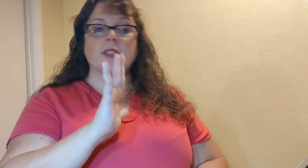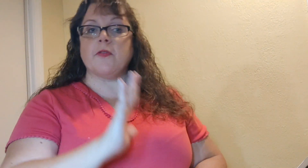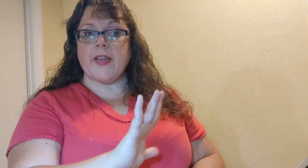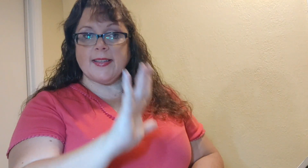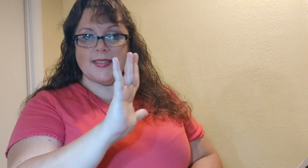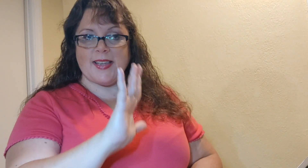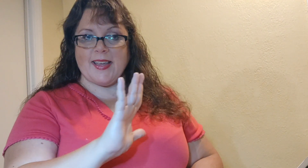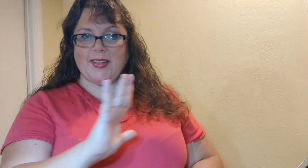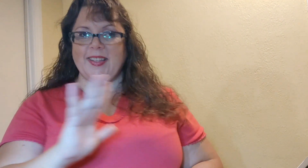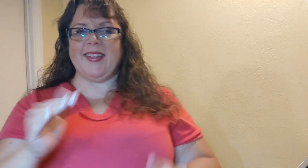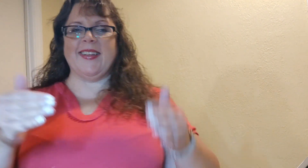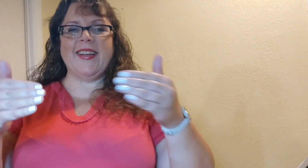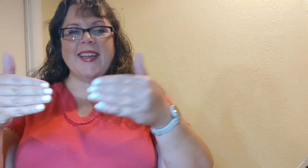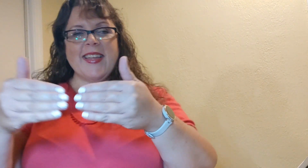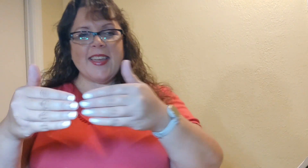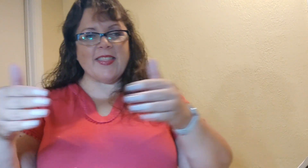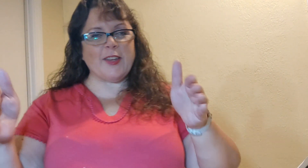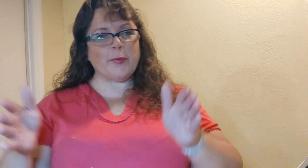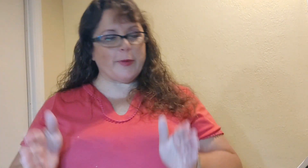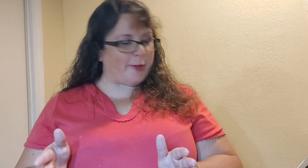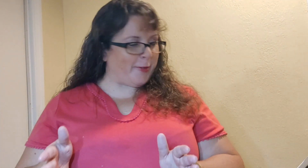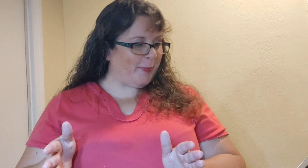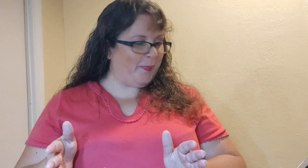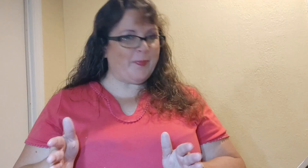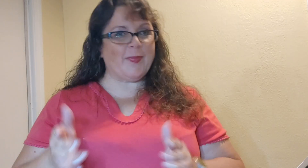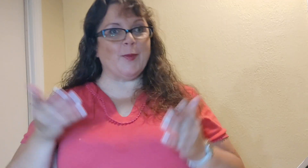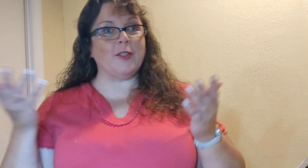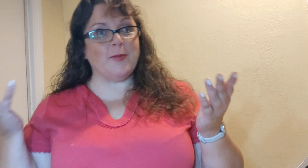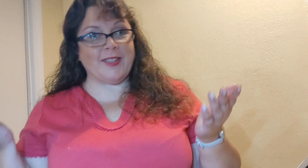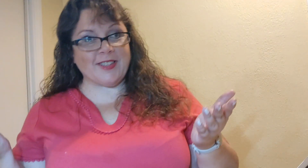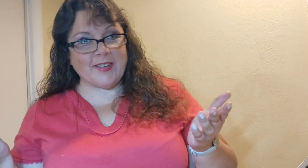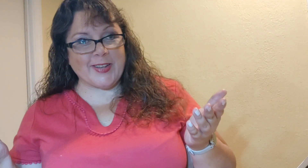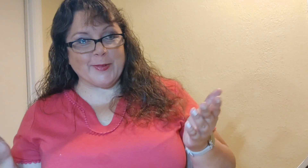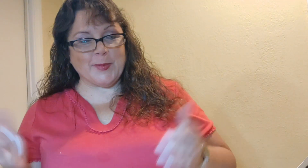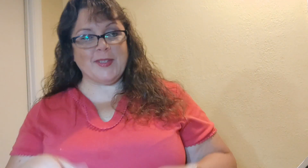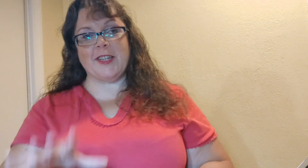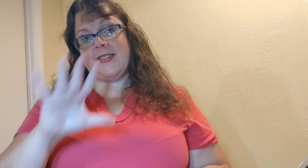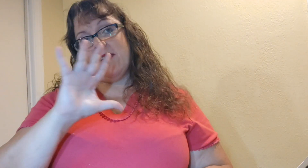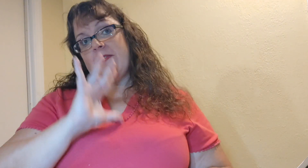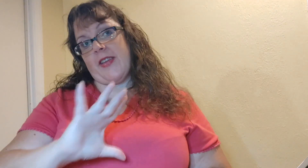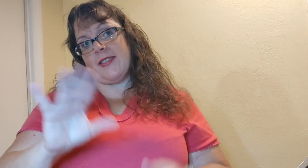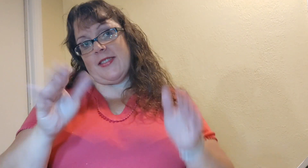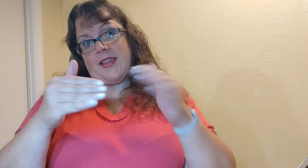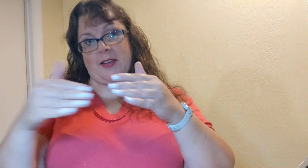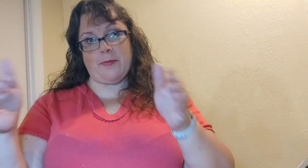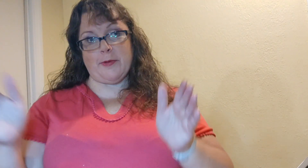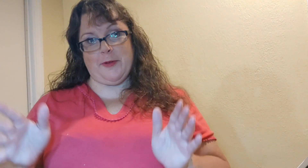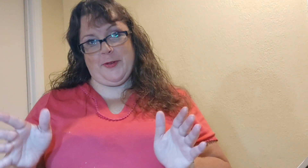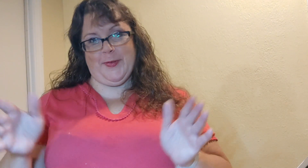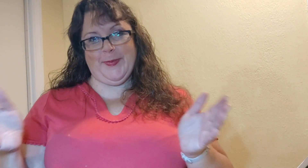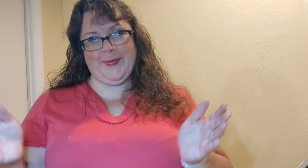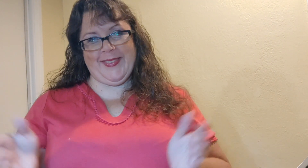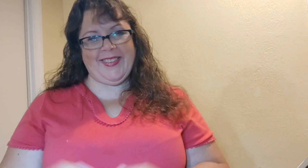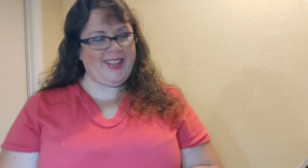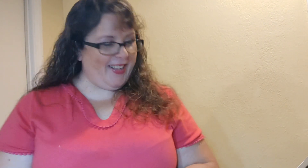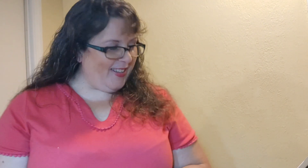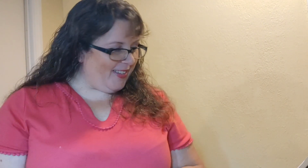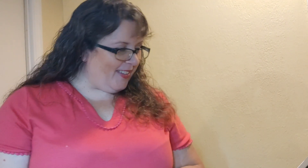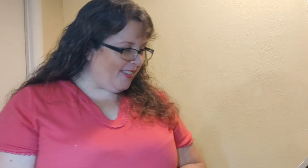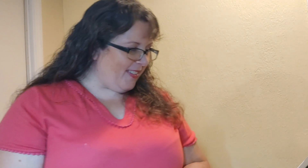is fancy, and then room, which means living room. So it's a fancy room.